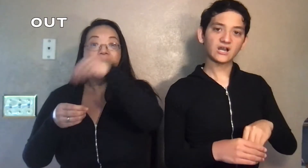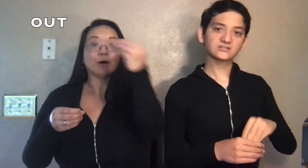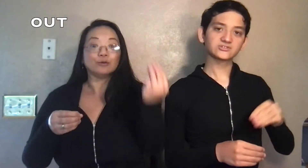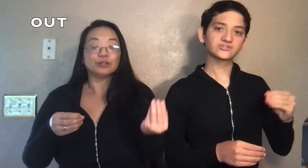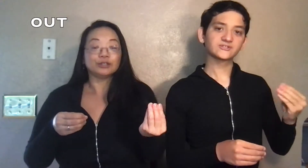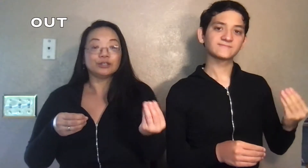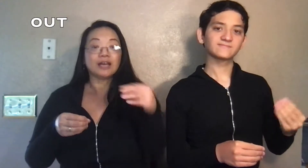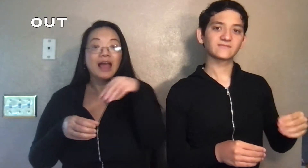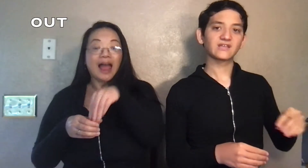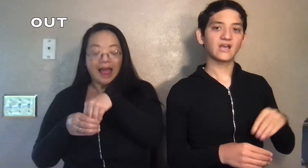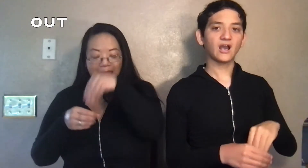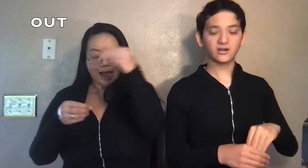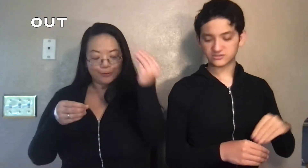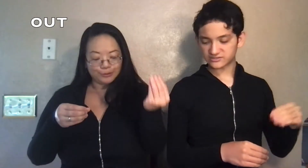out. Out.